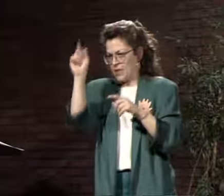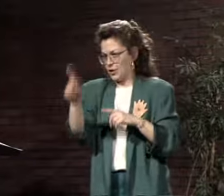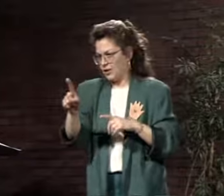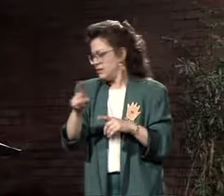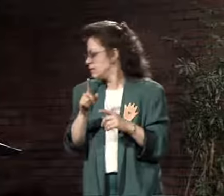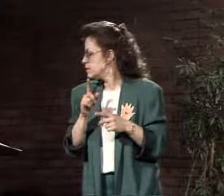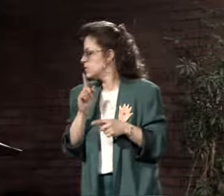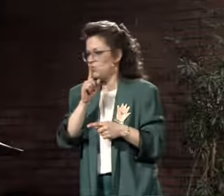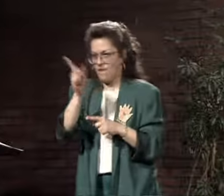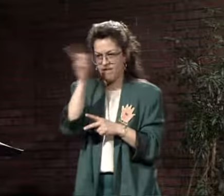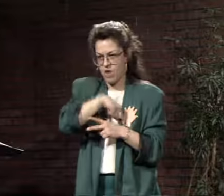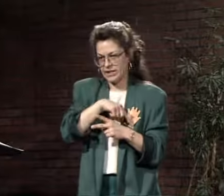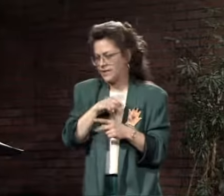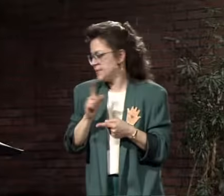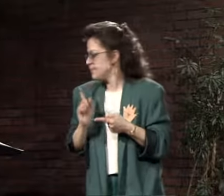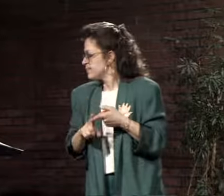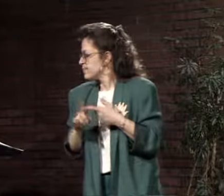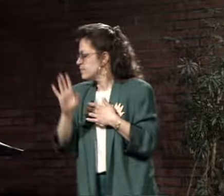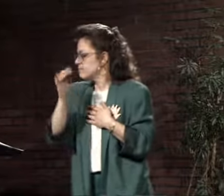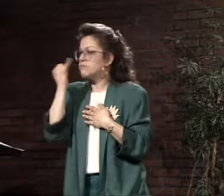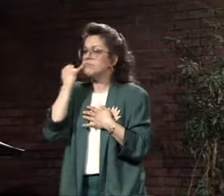All right, this question. True or false?